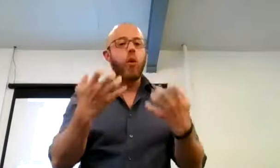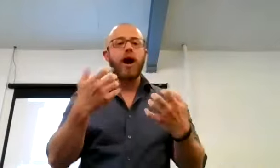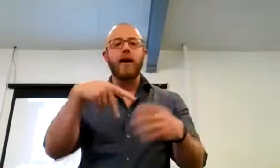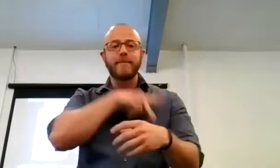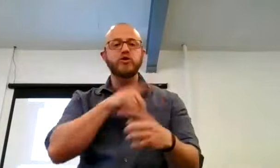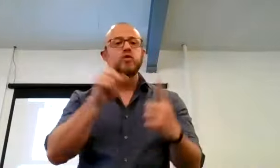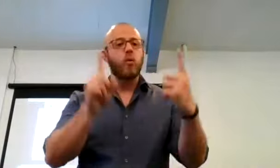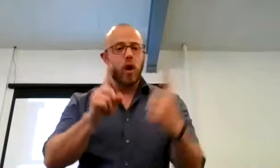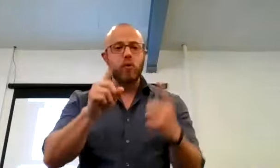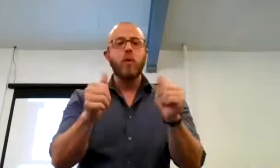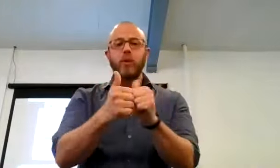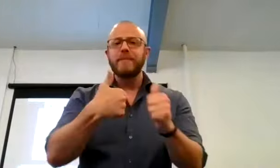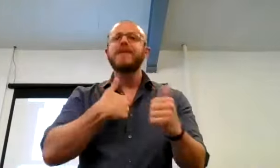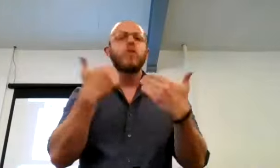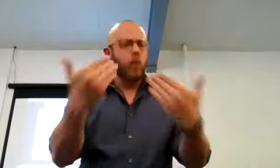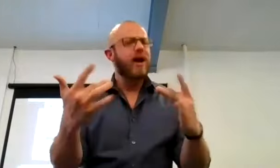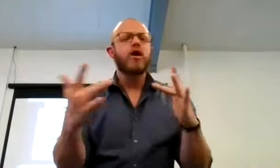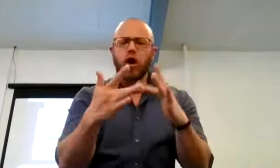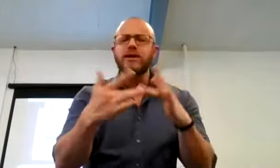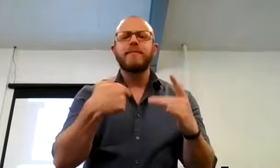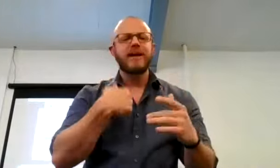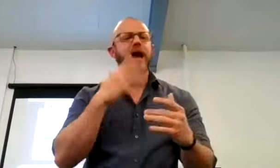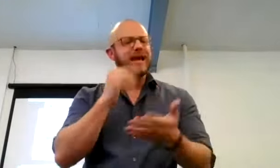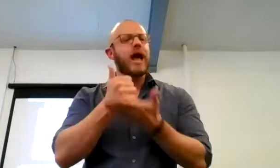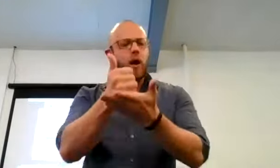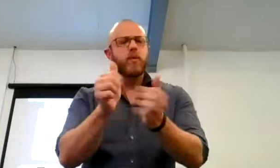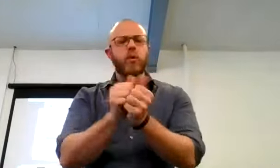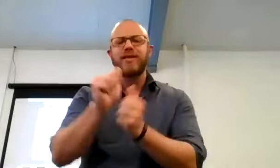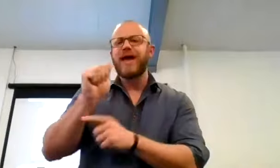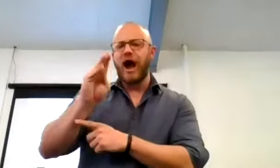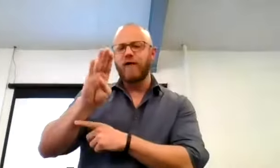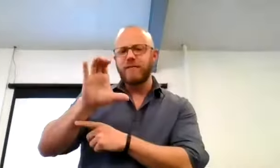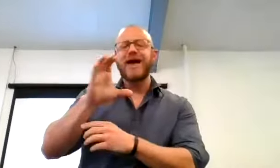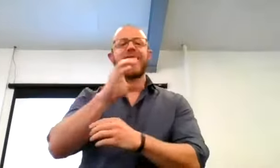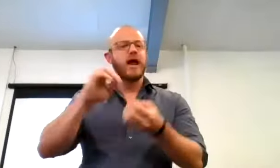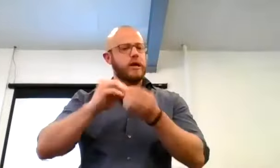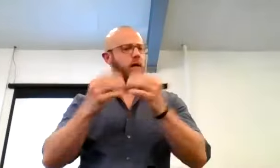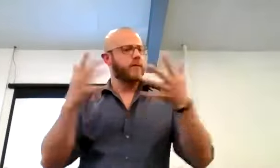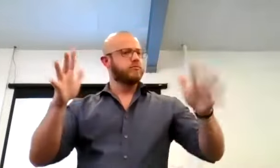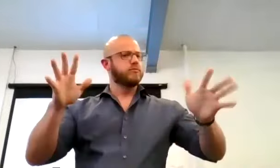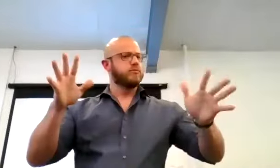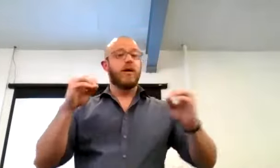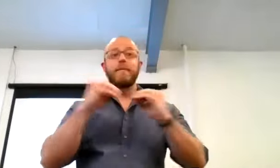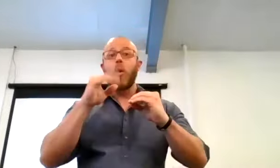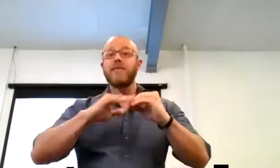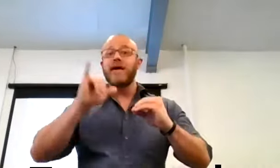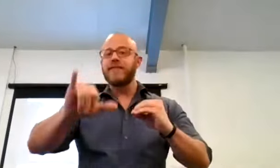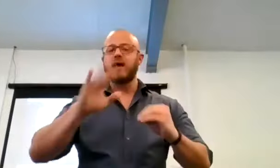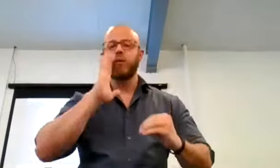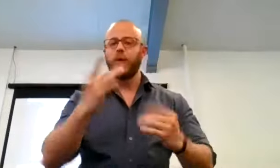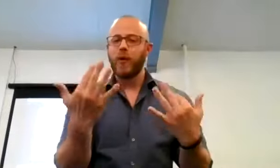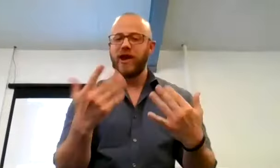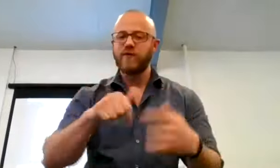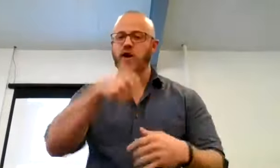coming, and if you want, you know, like personal one-on-one with me, go ahead and contact me. I will help you with the ABCs and numbers. If it's more than